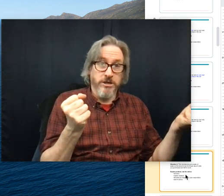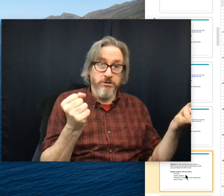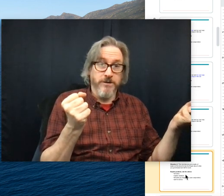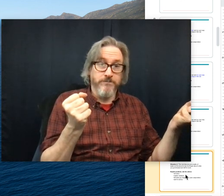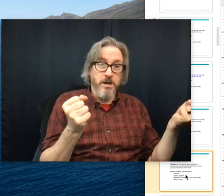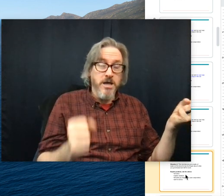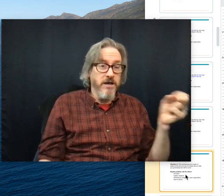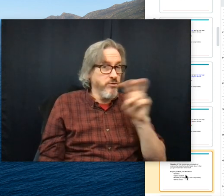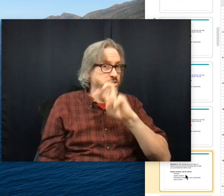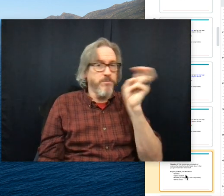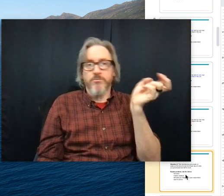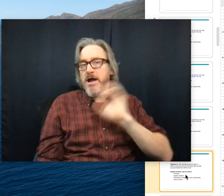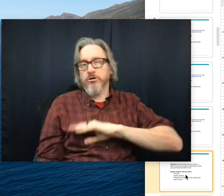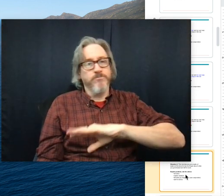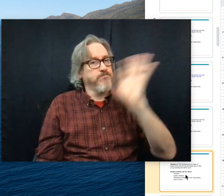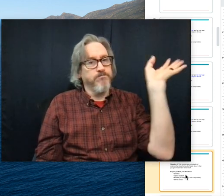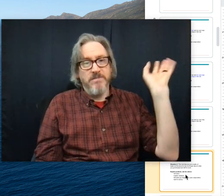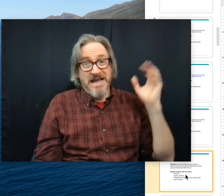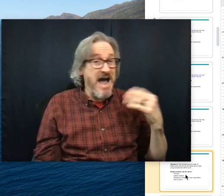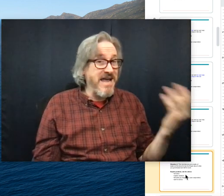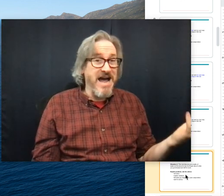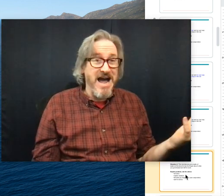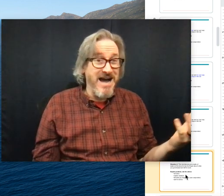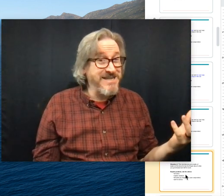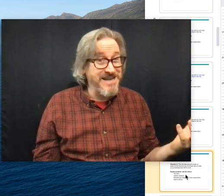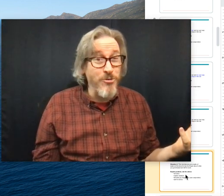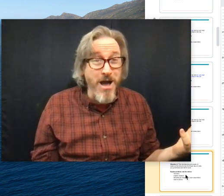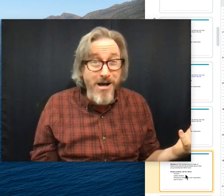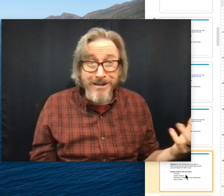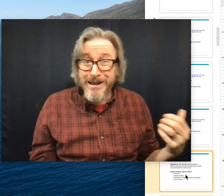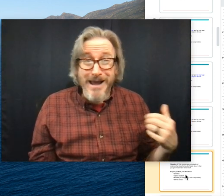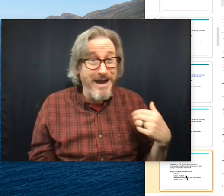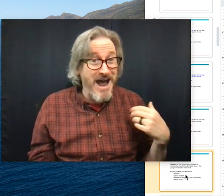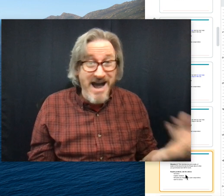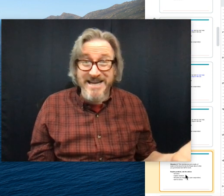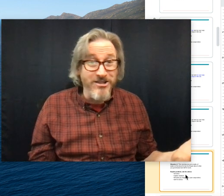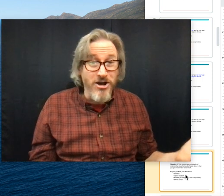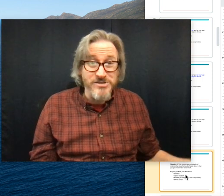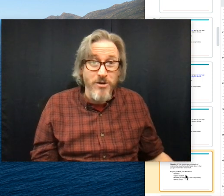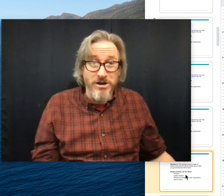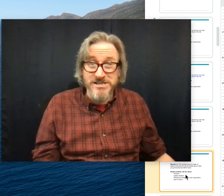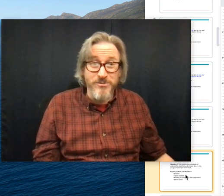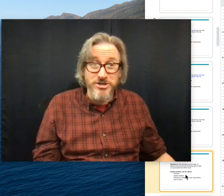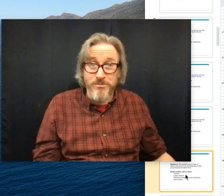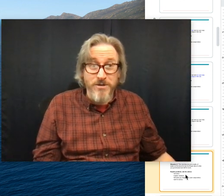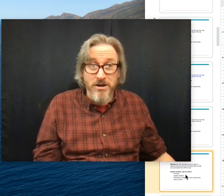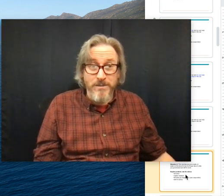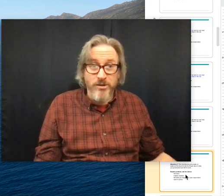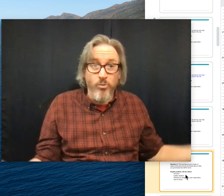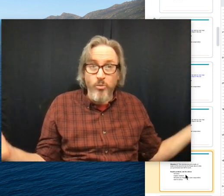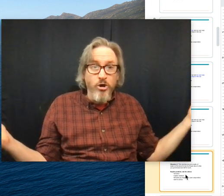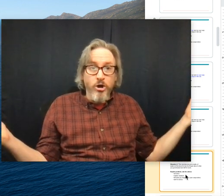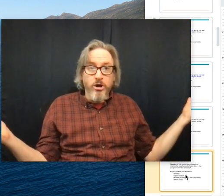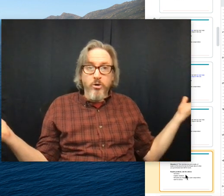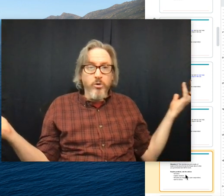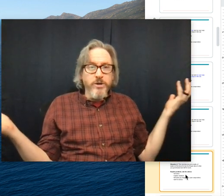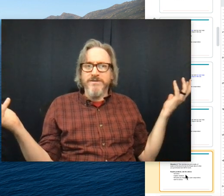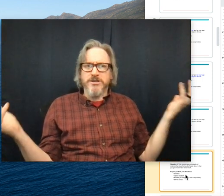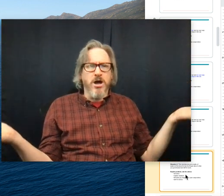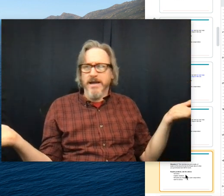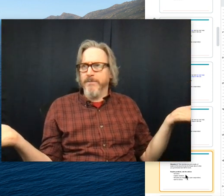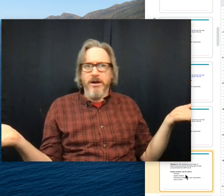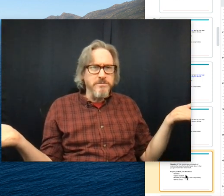more clearly. If you jump around, I sign well, and I get lost when I watch someone jump around. I'm like,